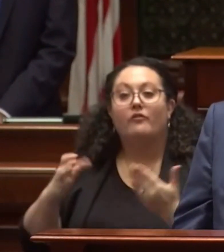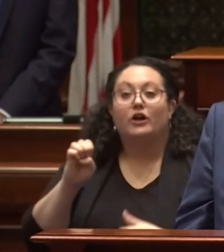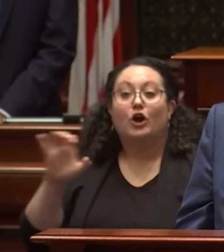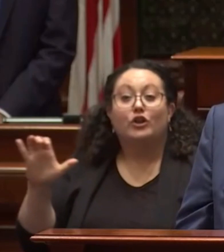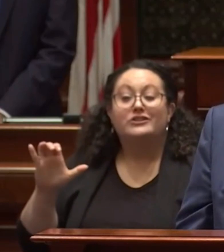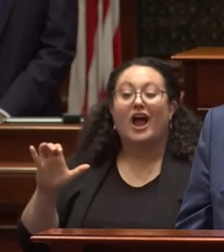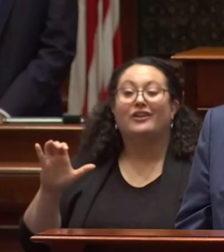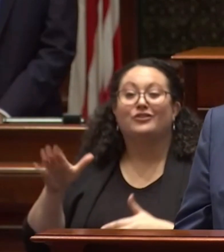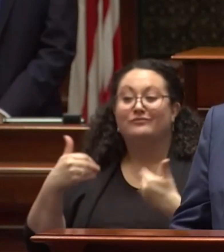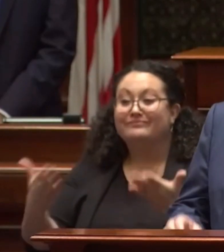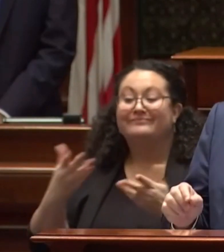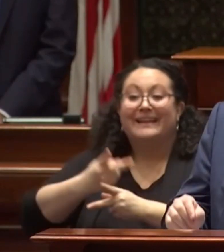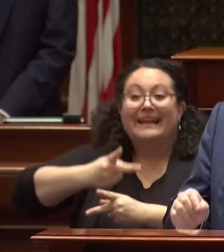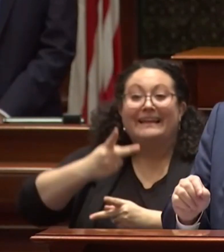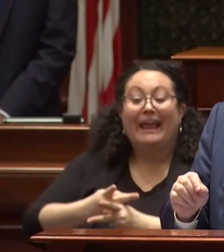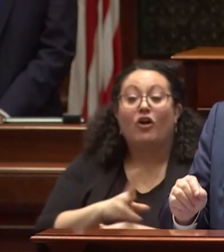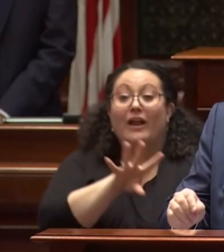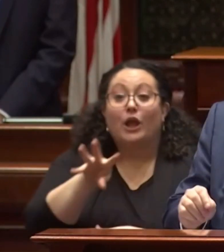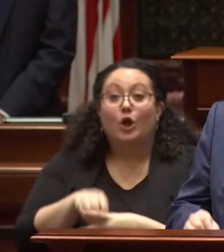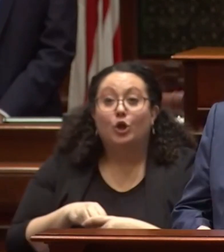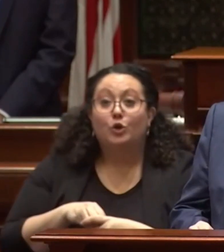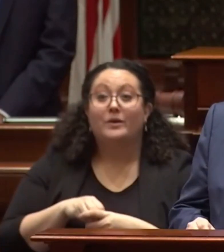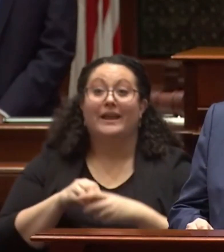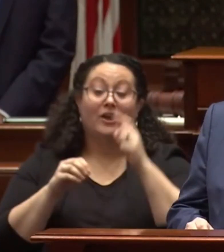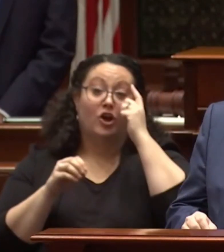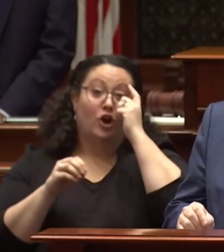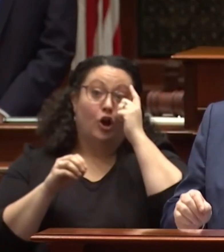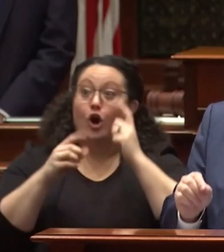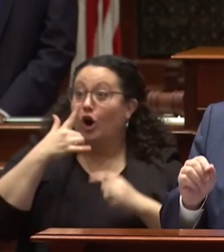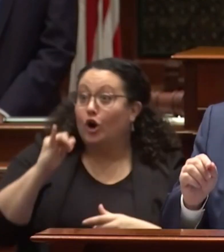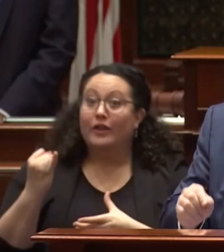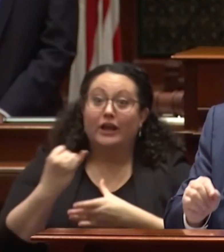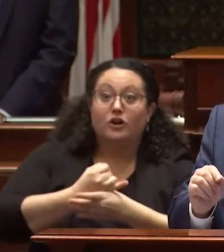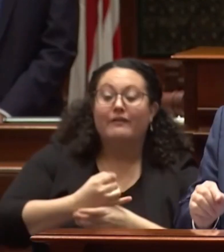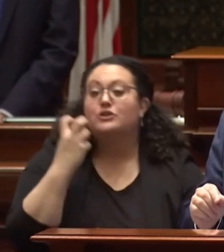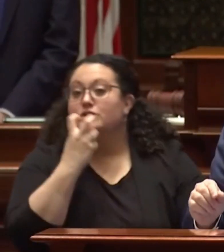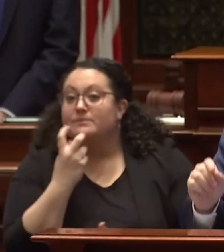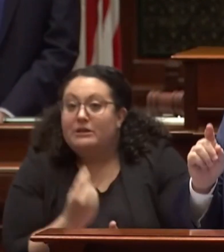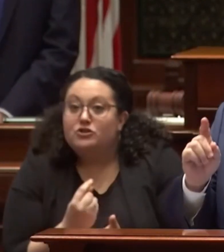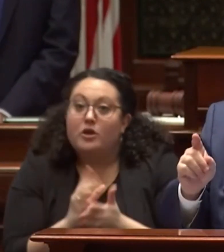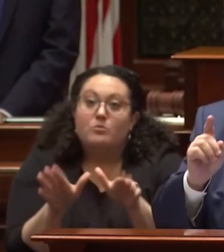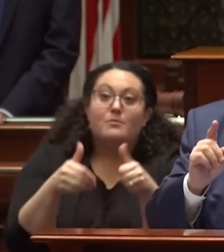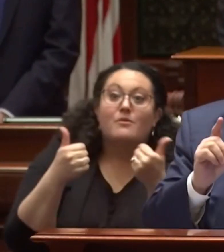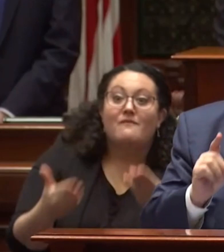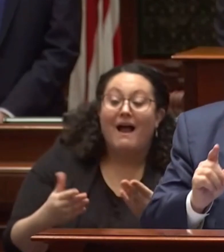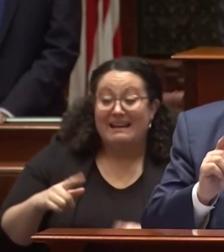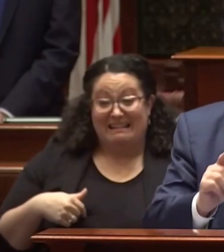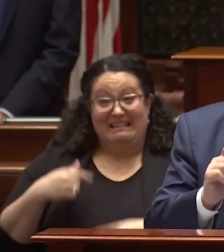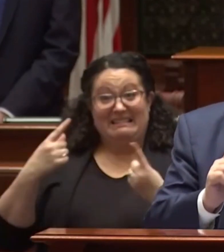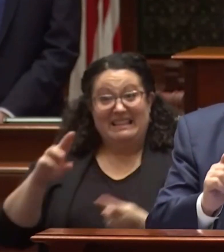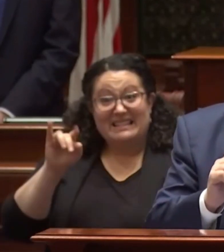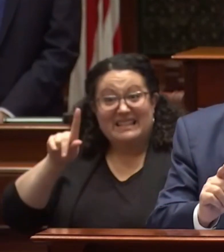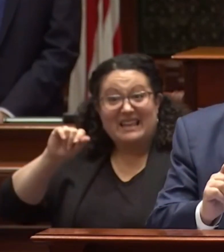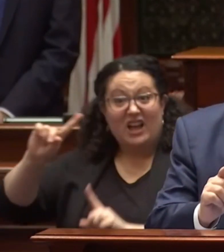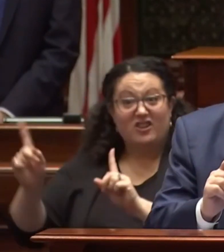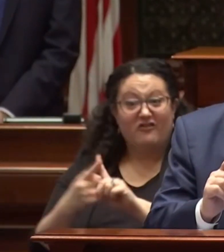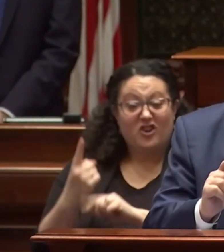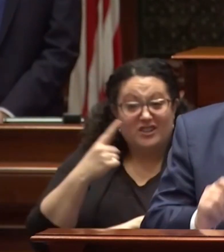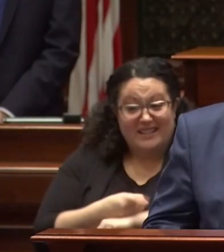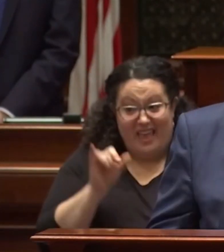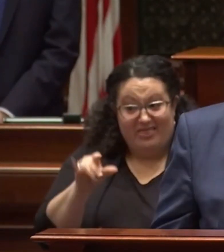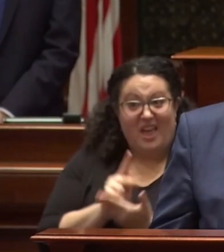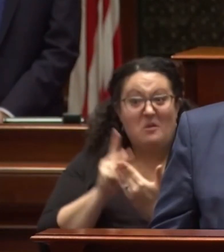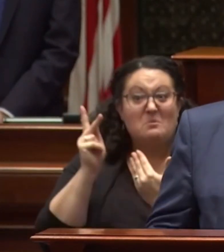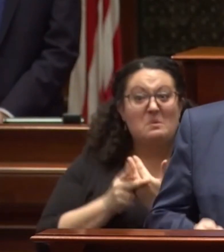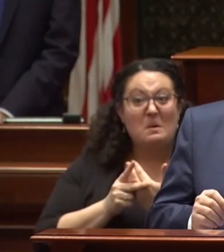childhood education and childcare, including early intervention services like speech therapy. Since Natalia's first day in